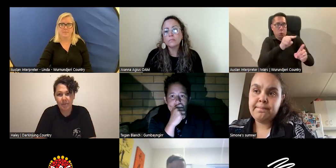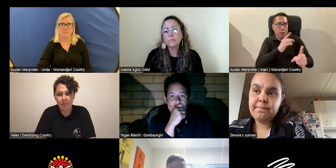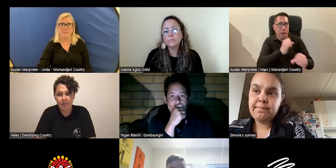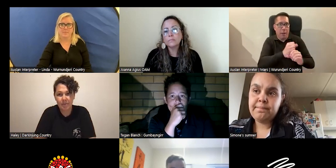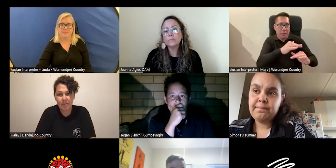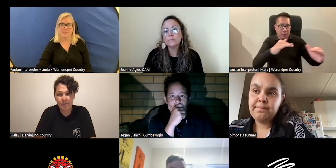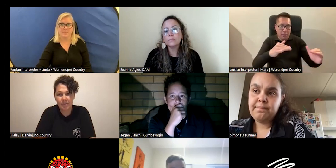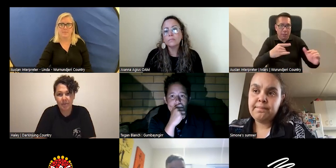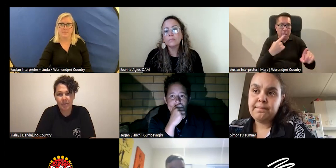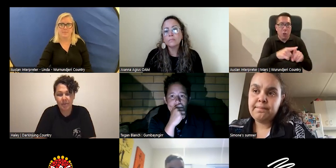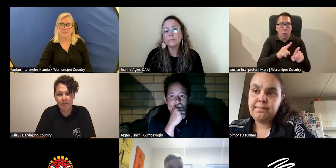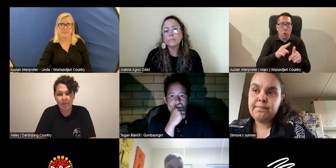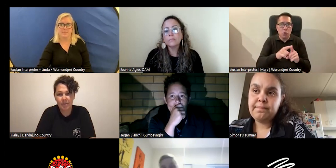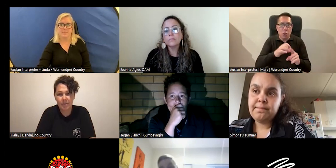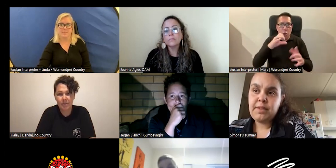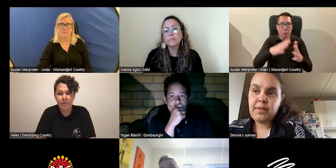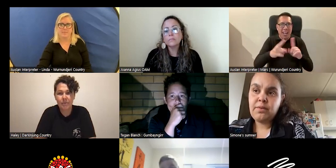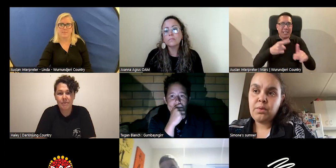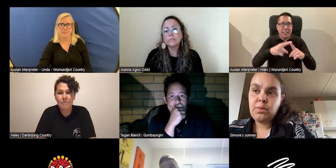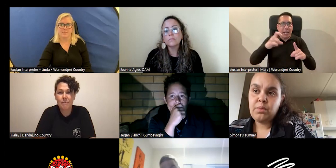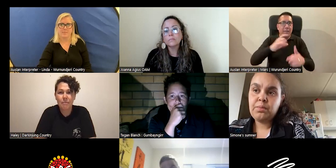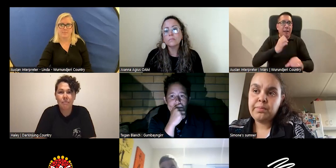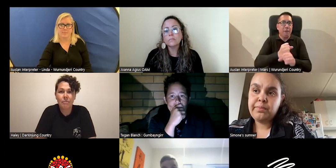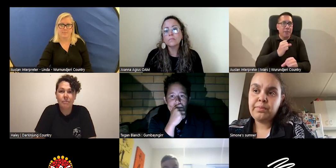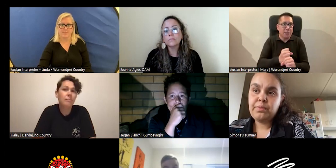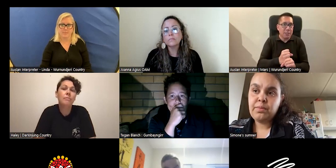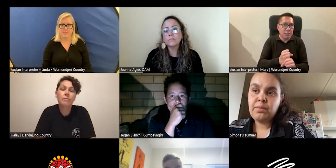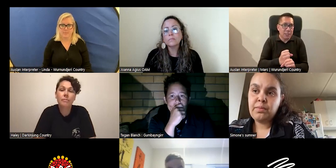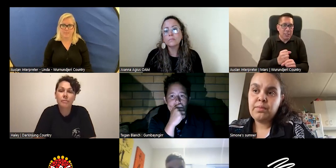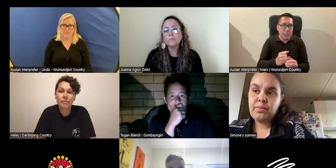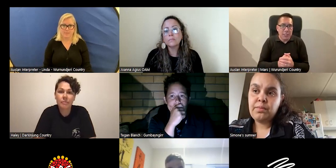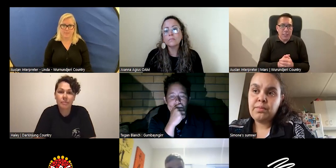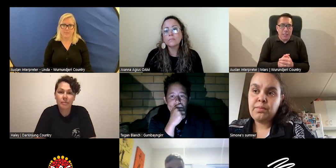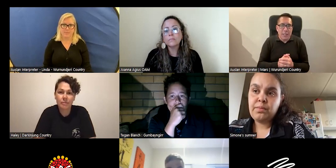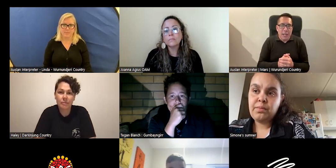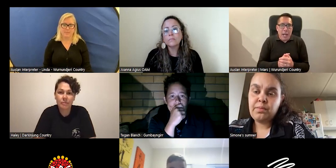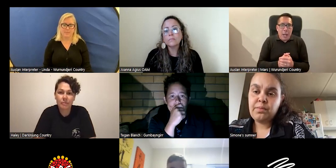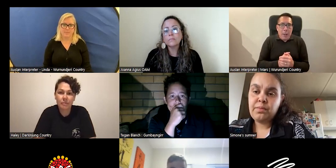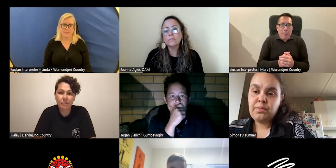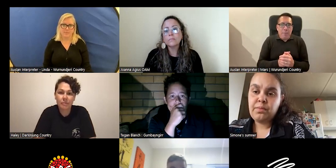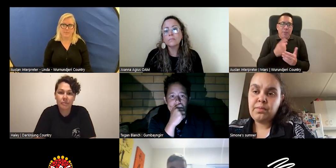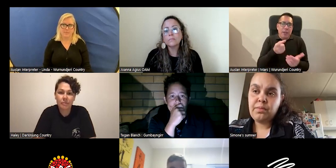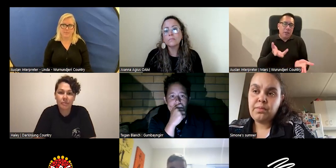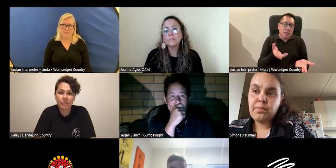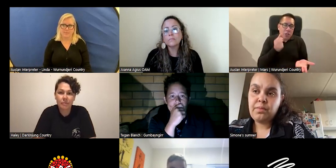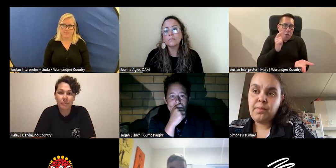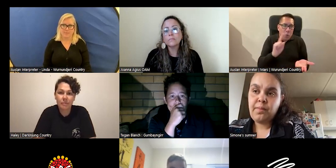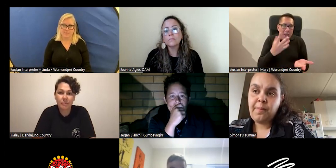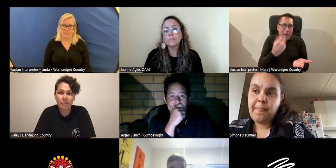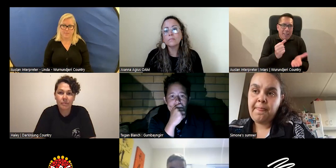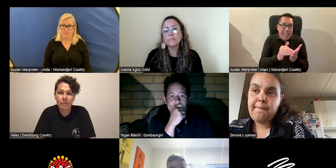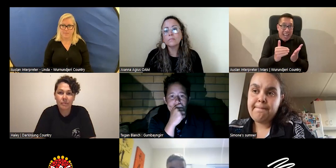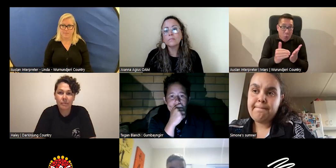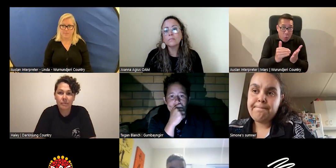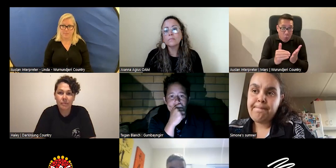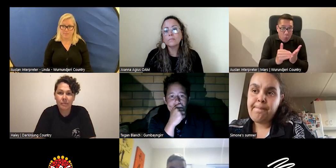public and to the Commonwealth executive government. And that's for, what we've got now, and how